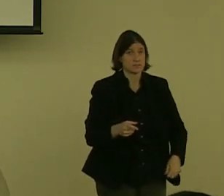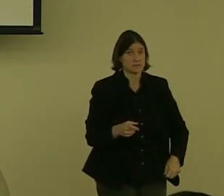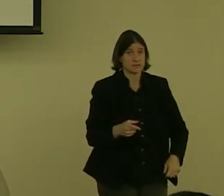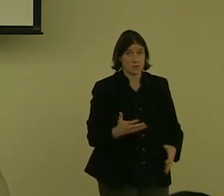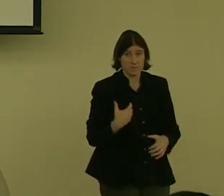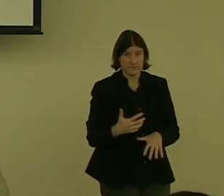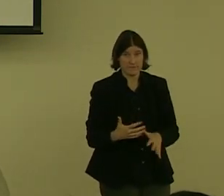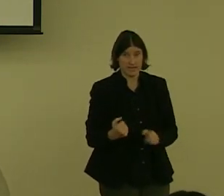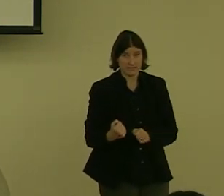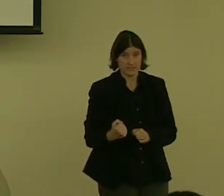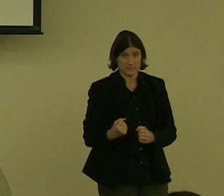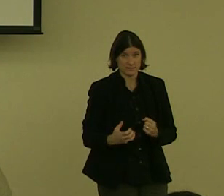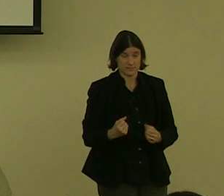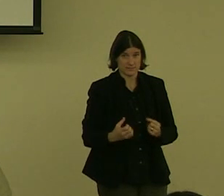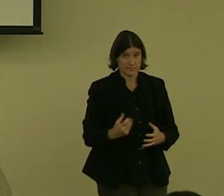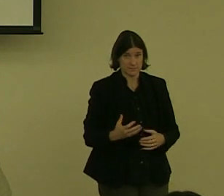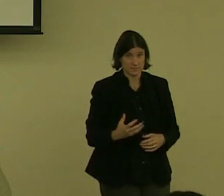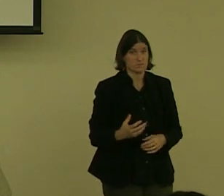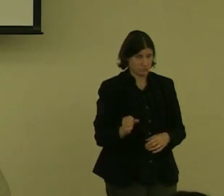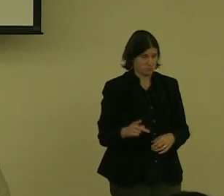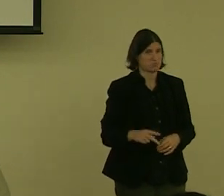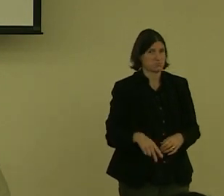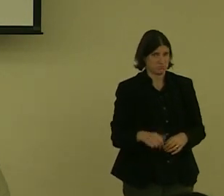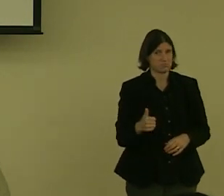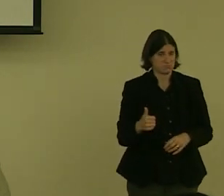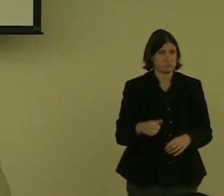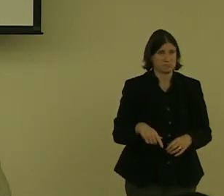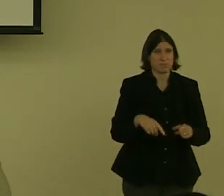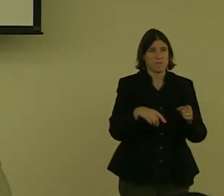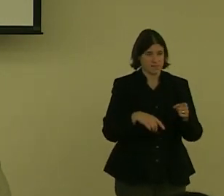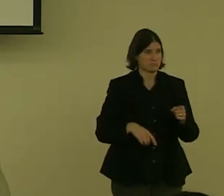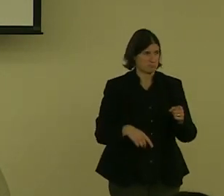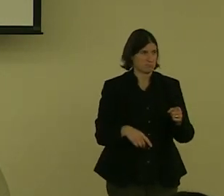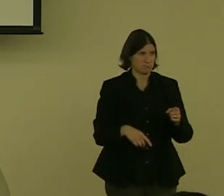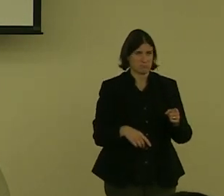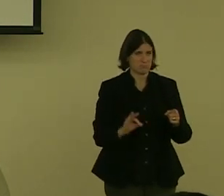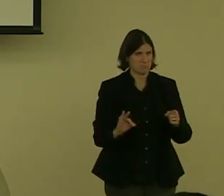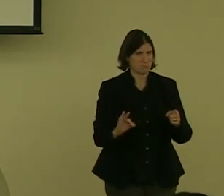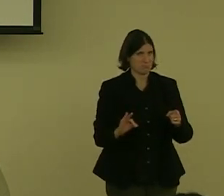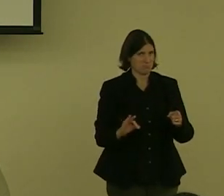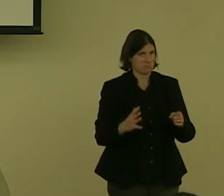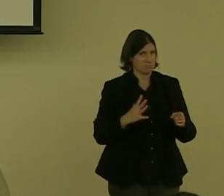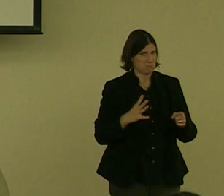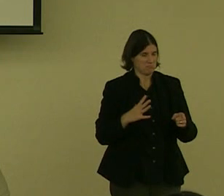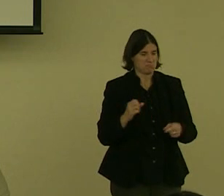and Persepolis and history of superheroes and things like that. Do you think that as time goes on, there will be more scholarship about the kind of